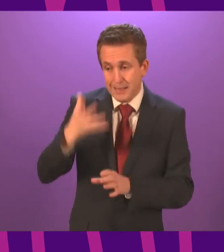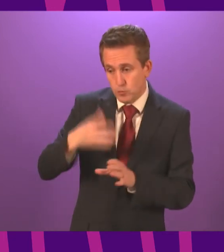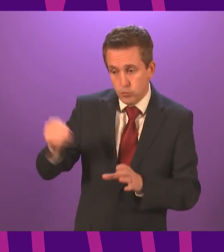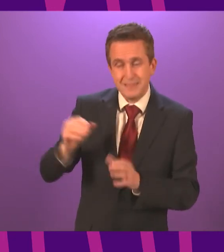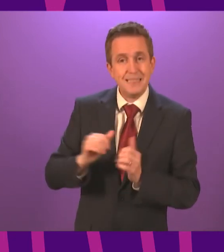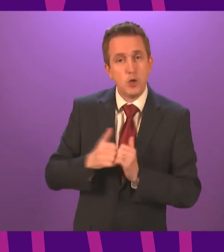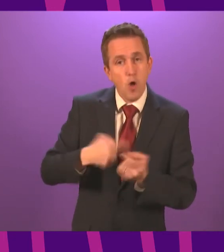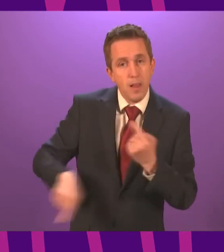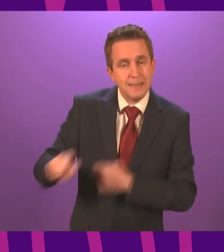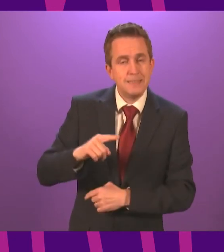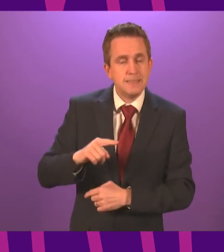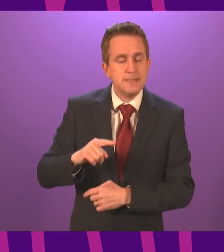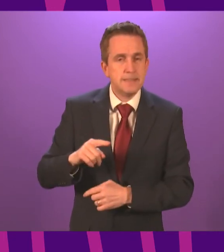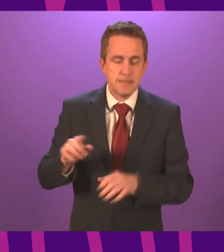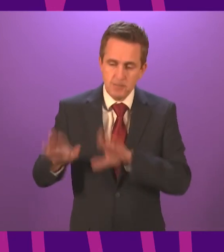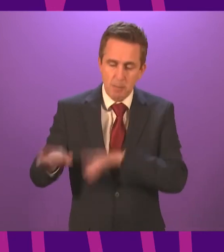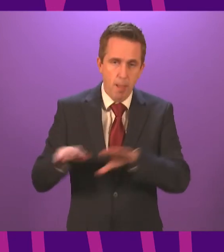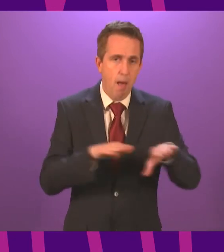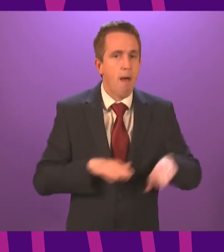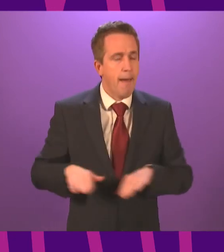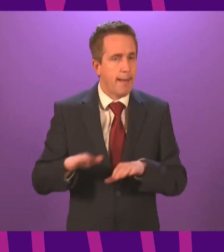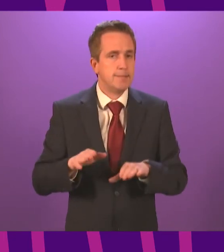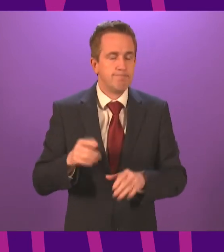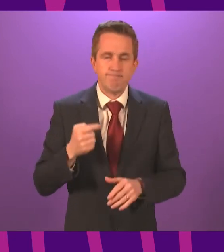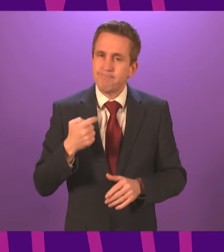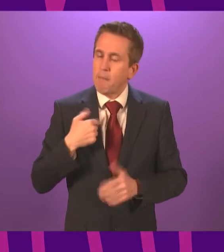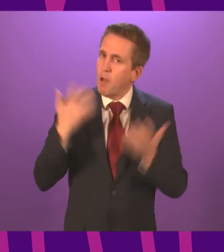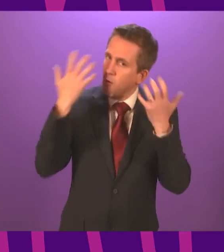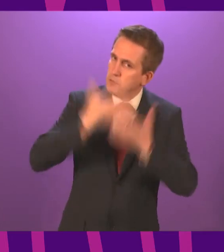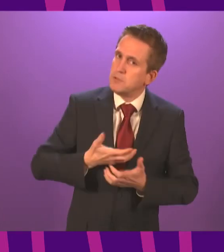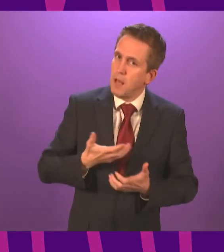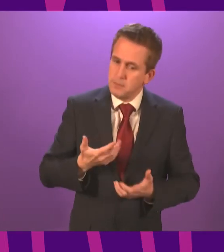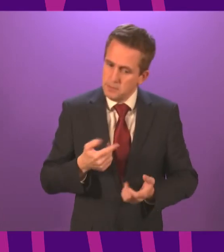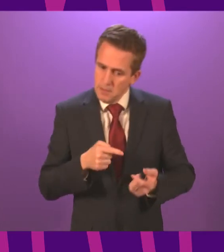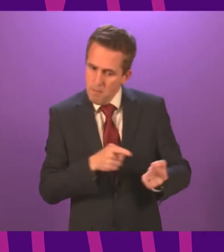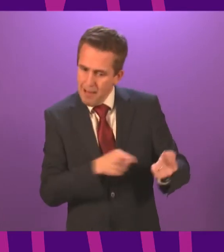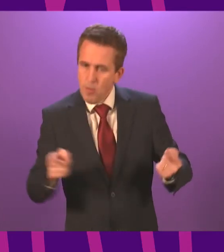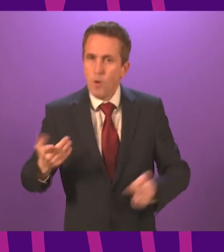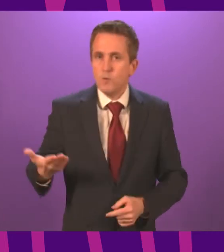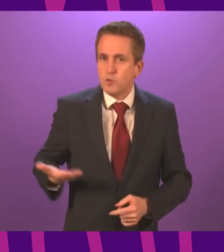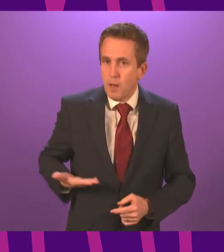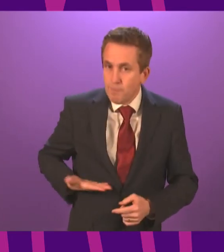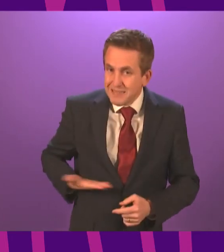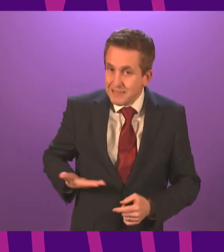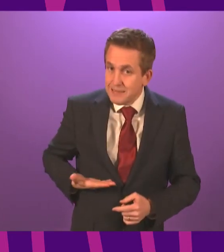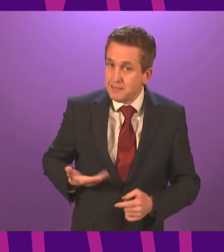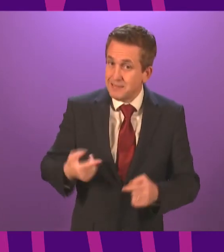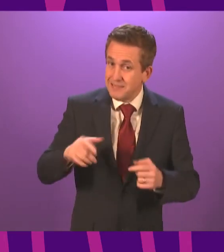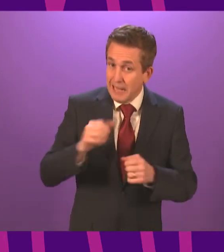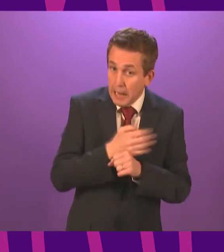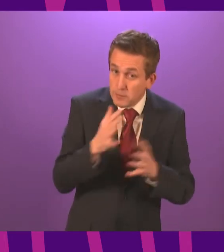colleagues, I have serious concerns regarding the state of many businesses within my home city of Glasgow and across the